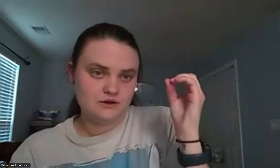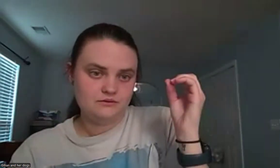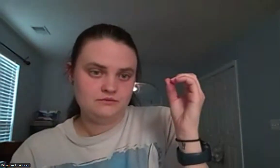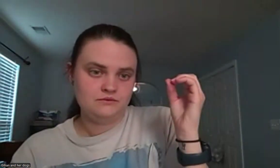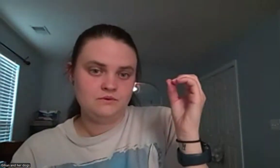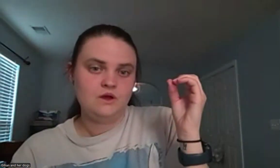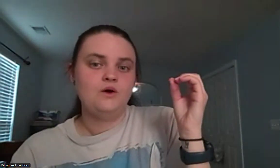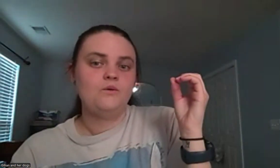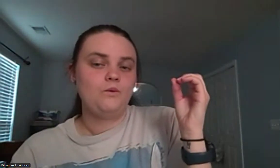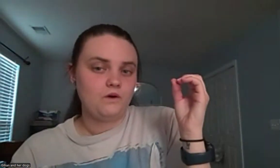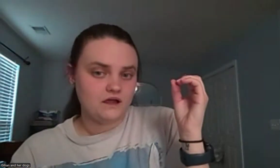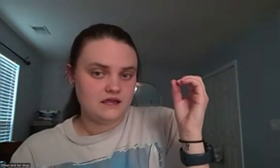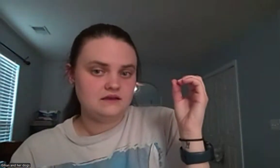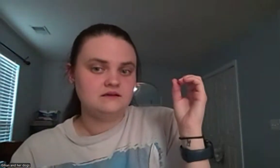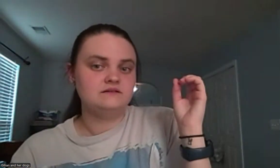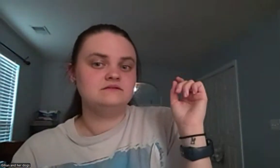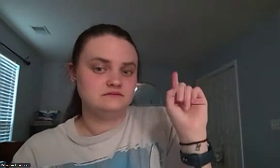0, 1,